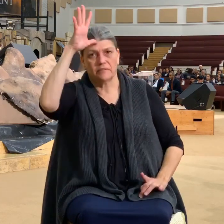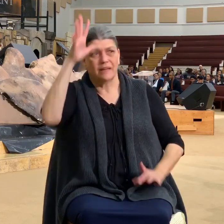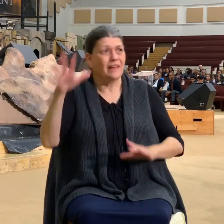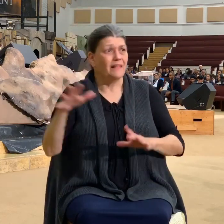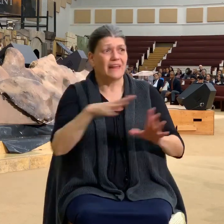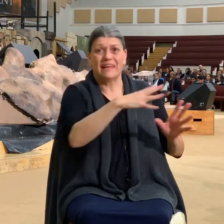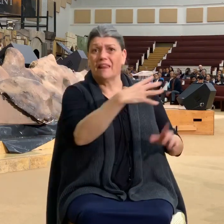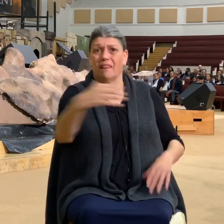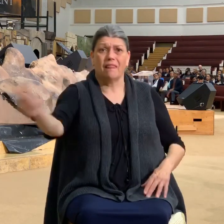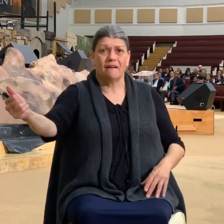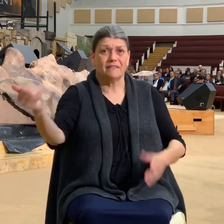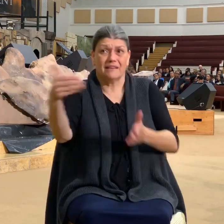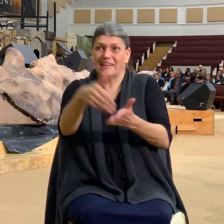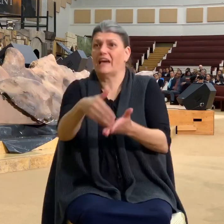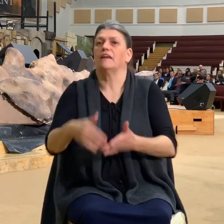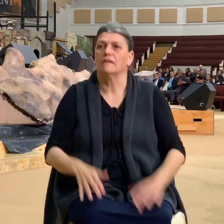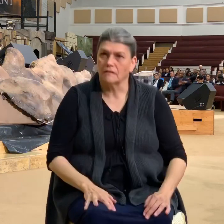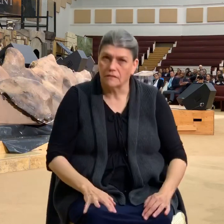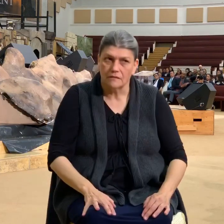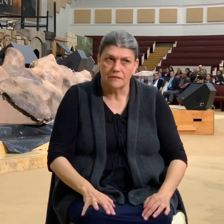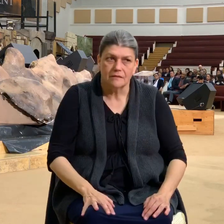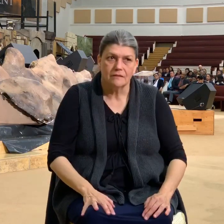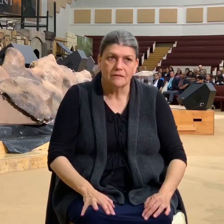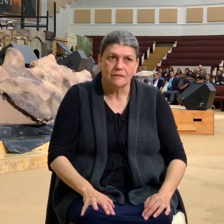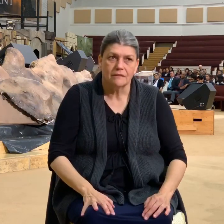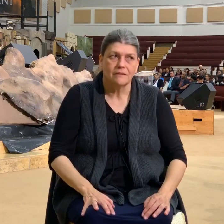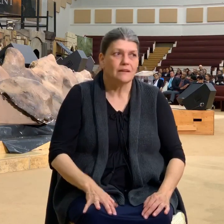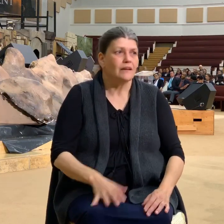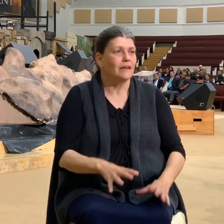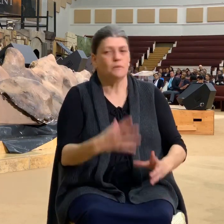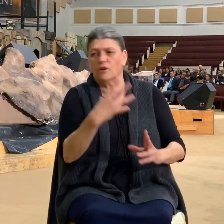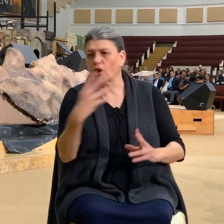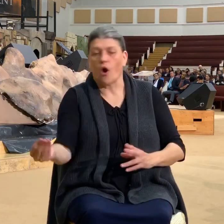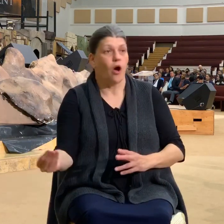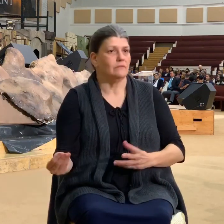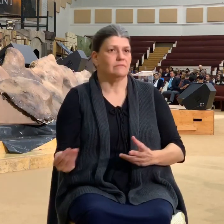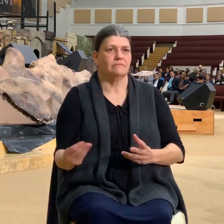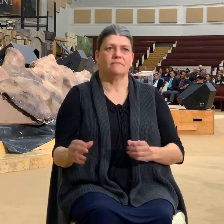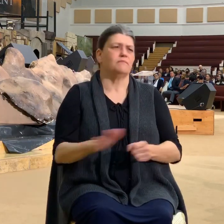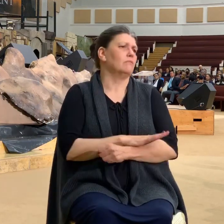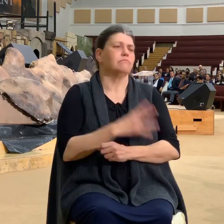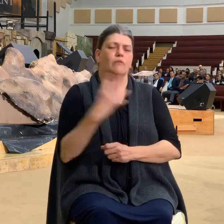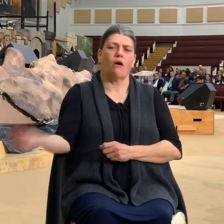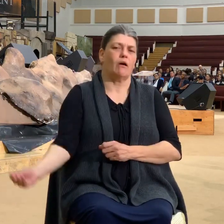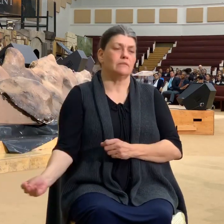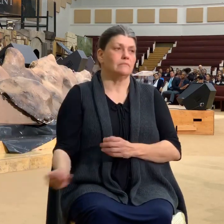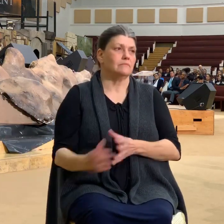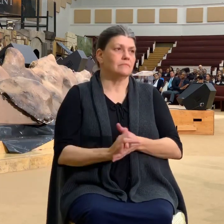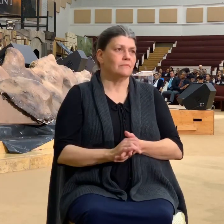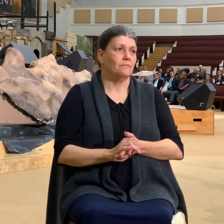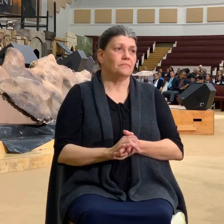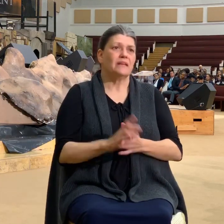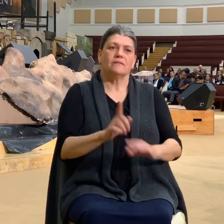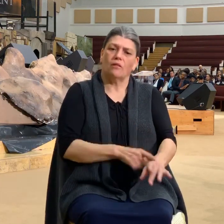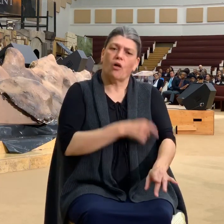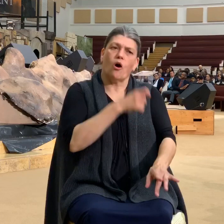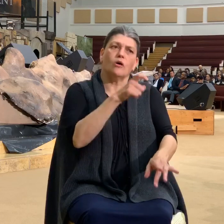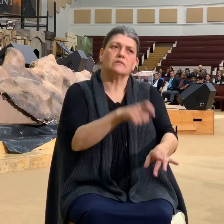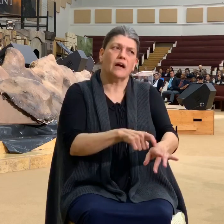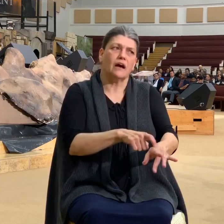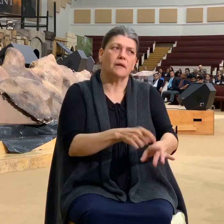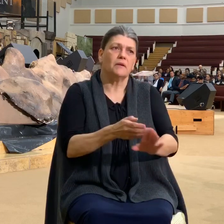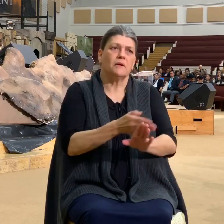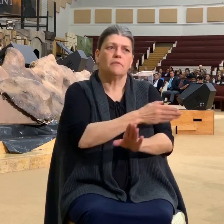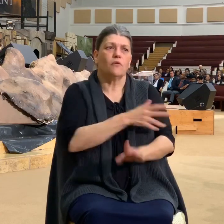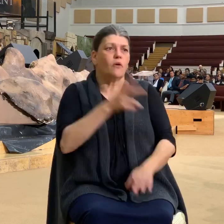left again. And he was gone completely. And it was quite a long time before I heard